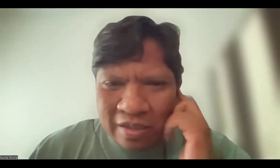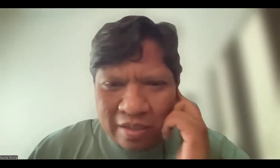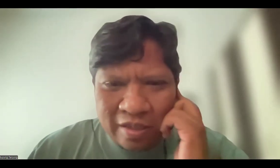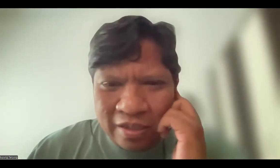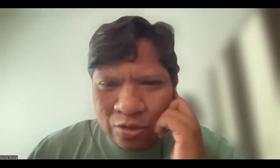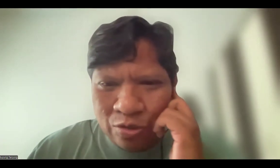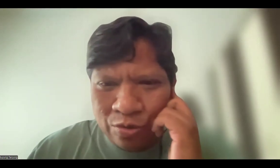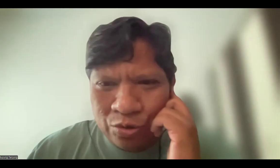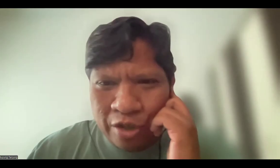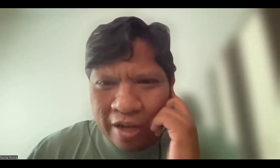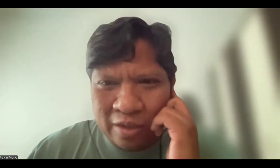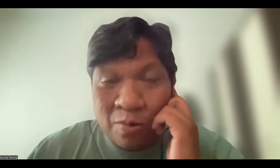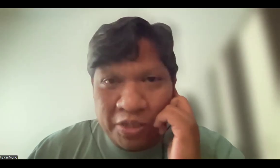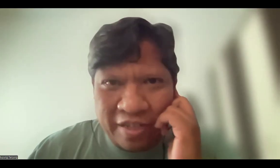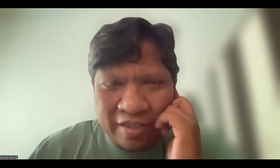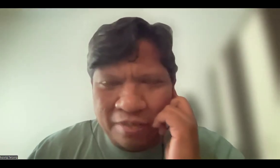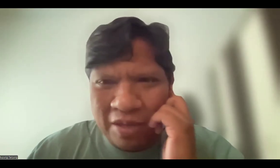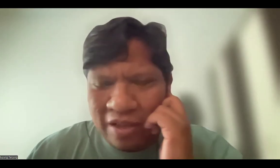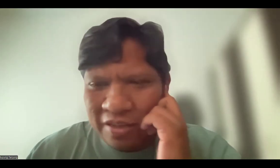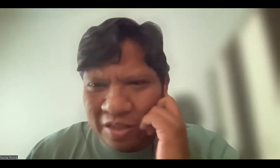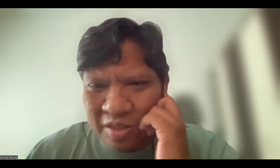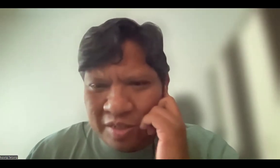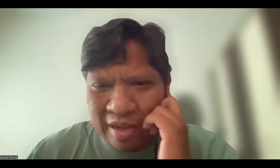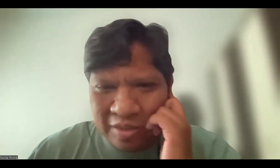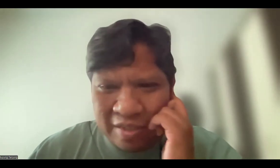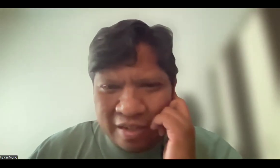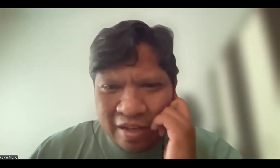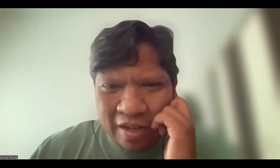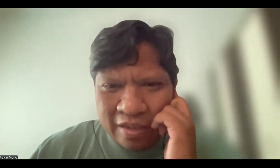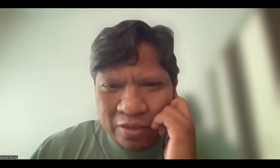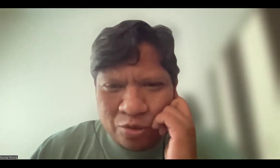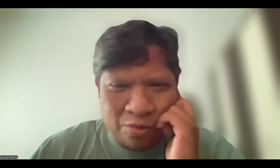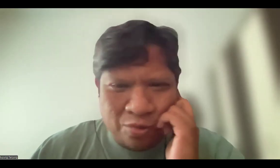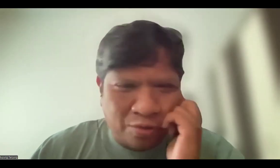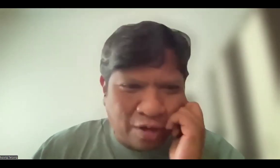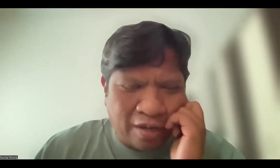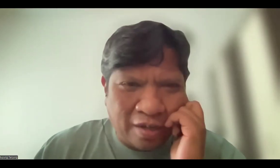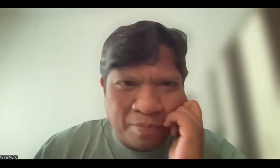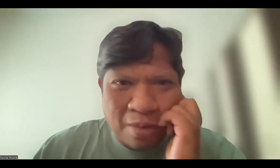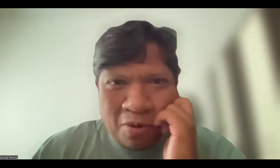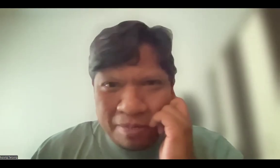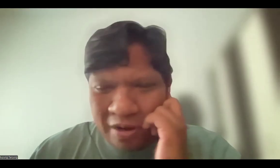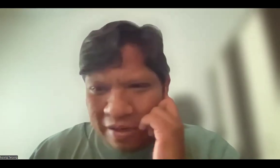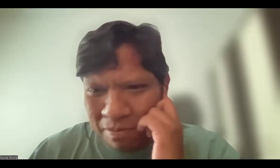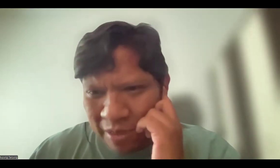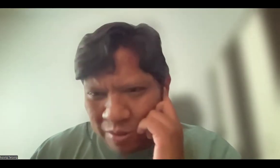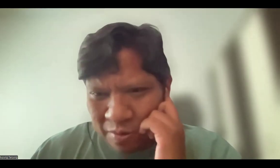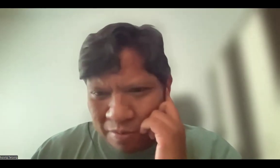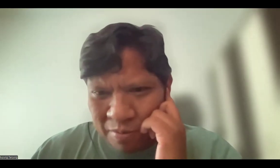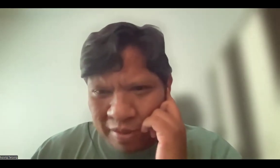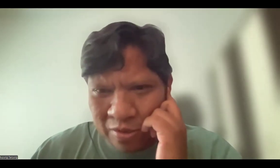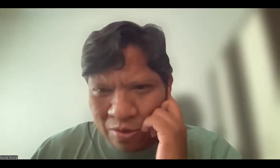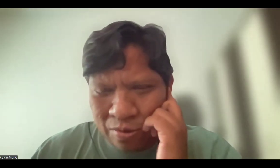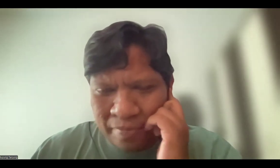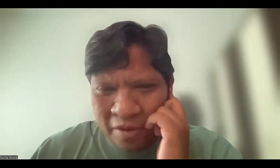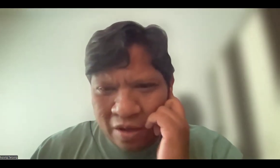start to share the question about this discussion through PowerPoint. Please,